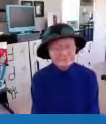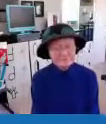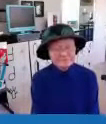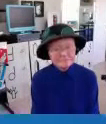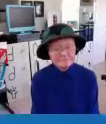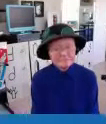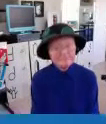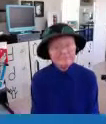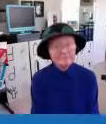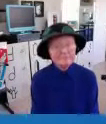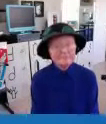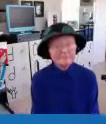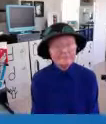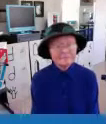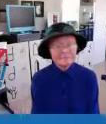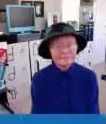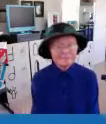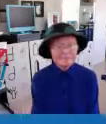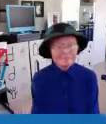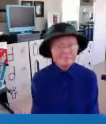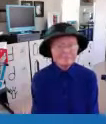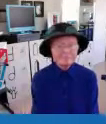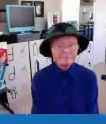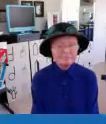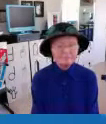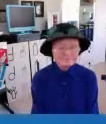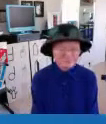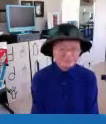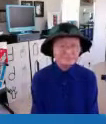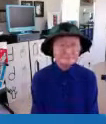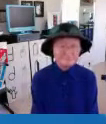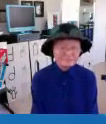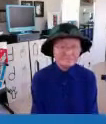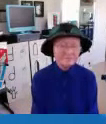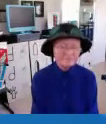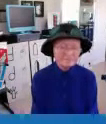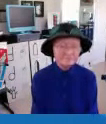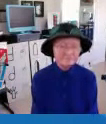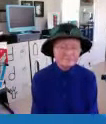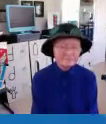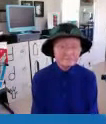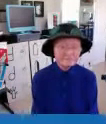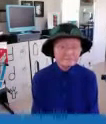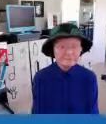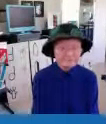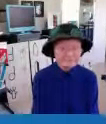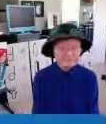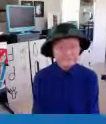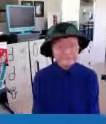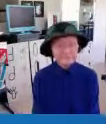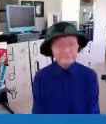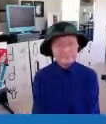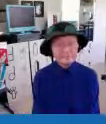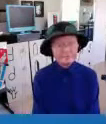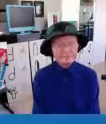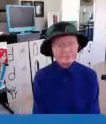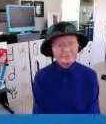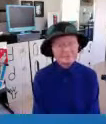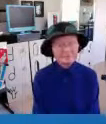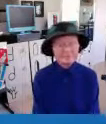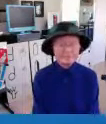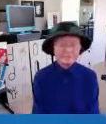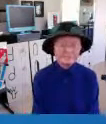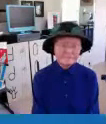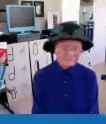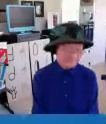first part, okay, and then there's a crook on the beak. And you can see that in the sign writing. Now, one of the questions